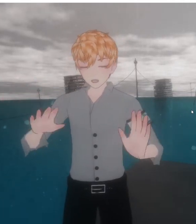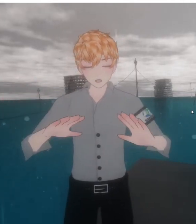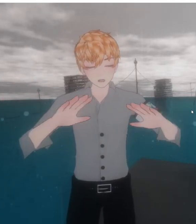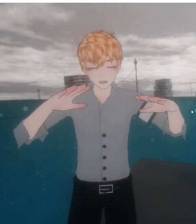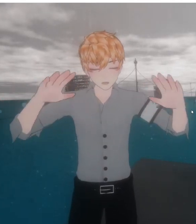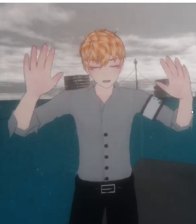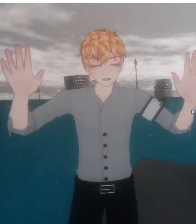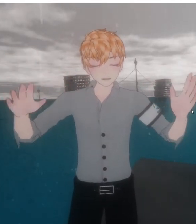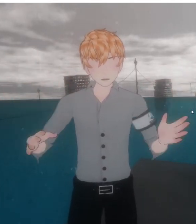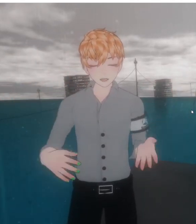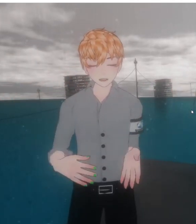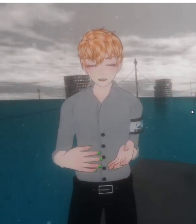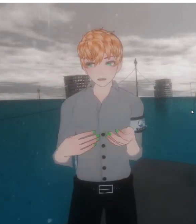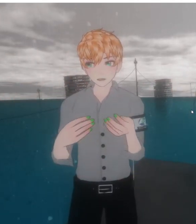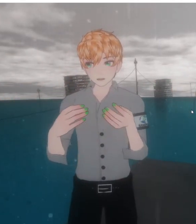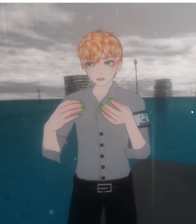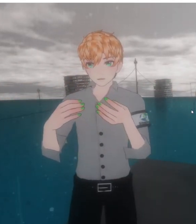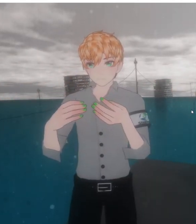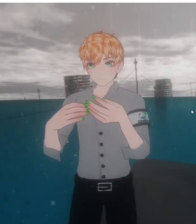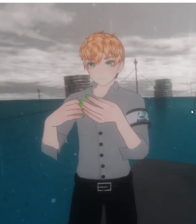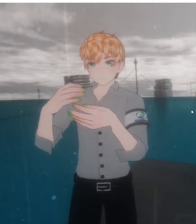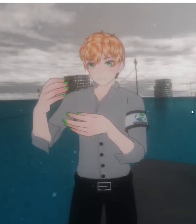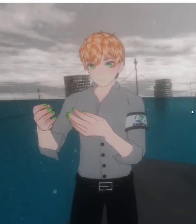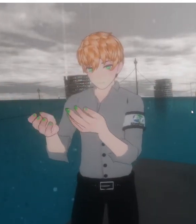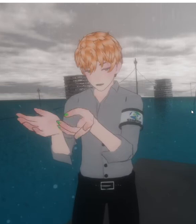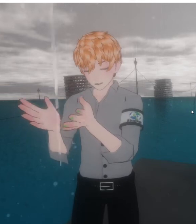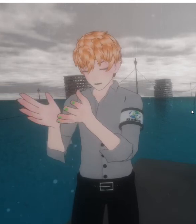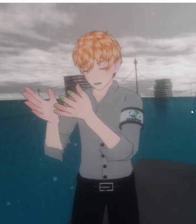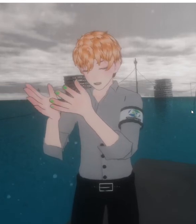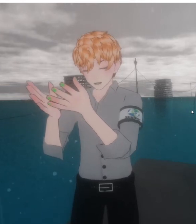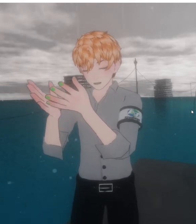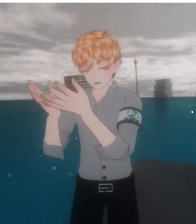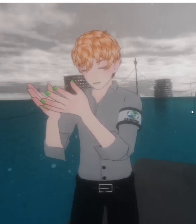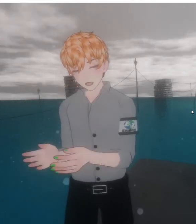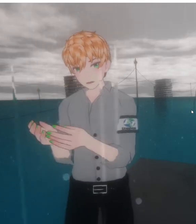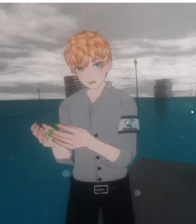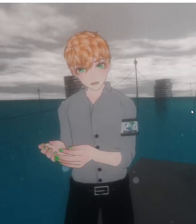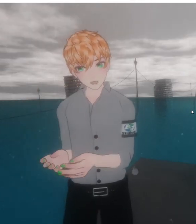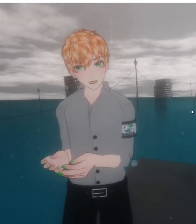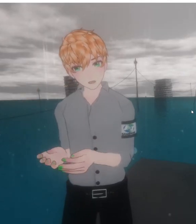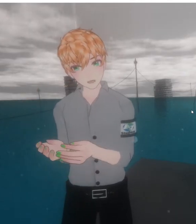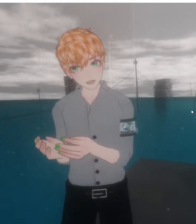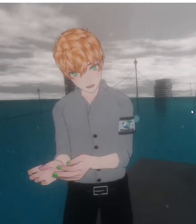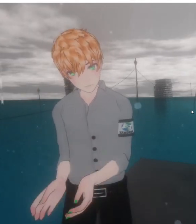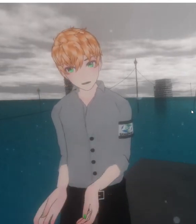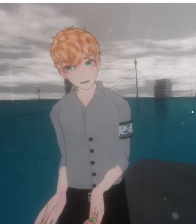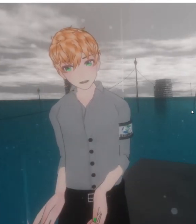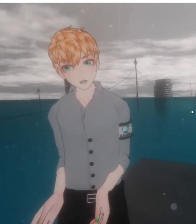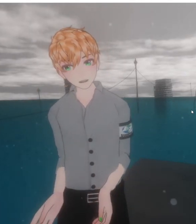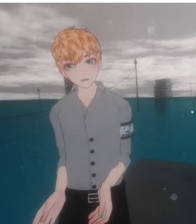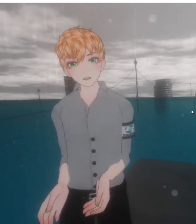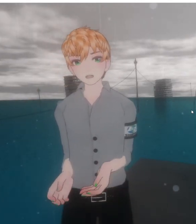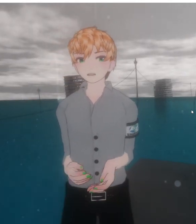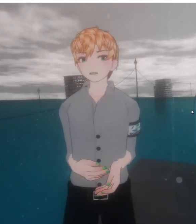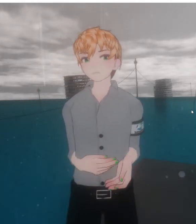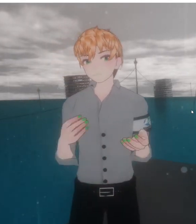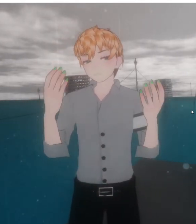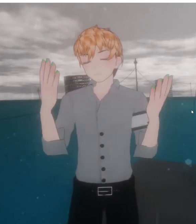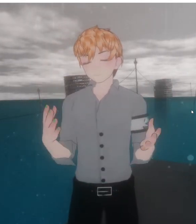all this abstraction is very disconnected from what you actually have control over.